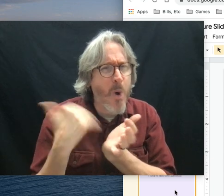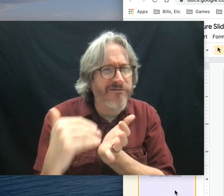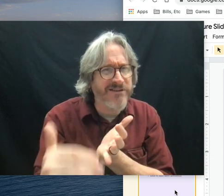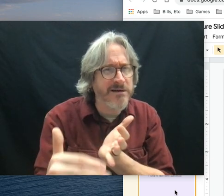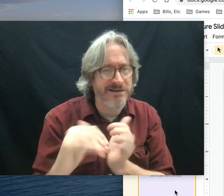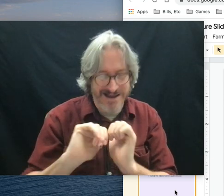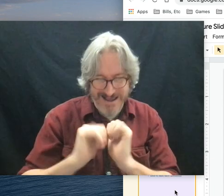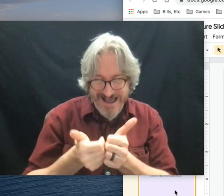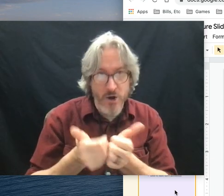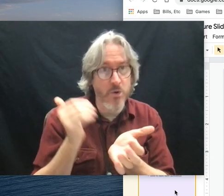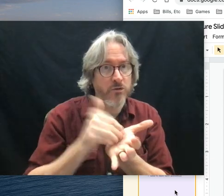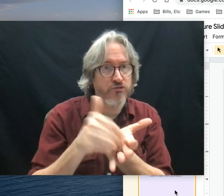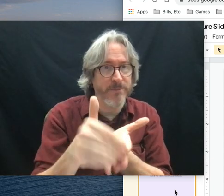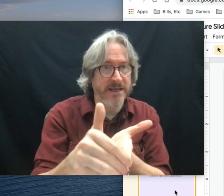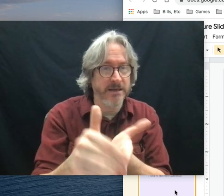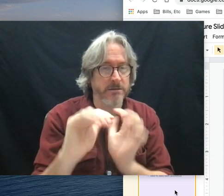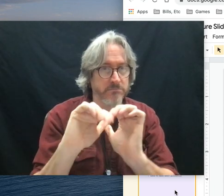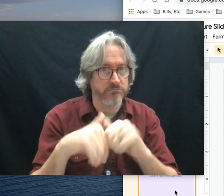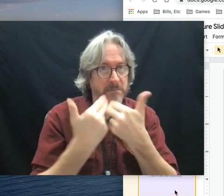how often?